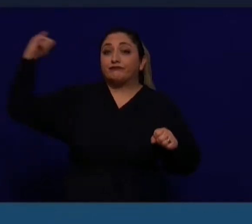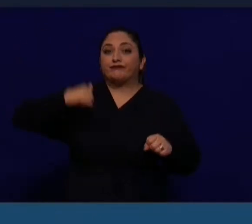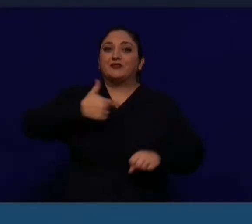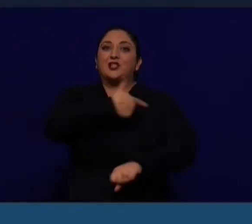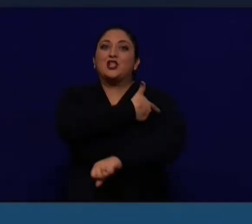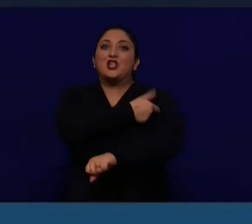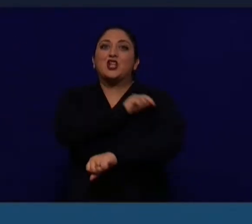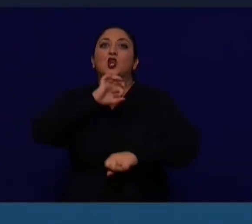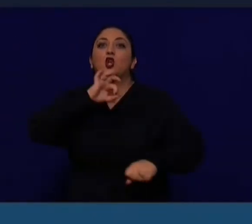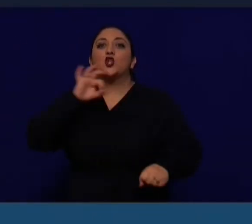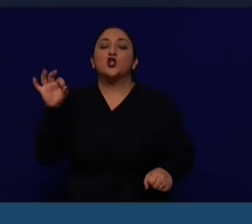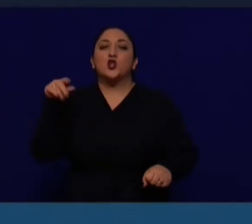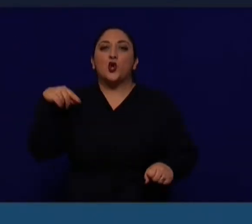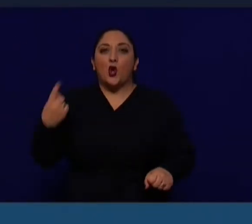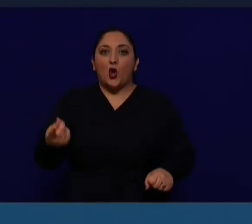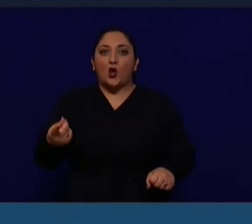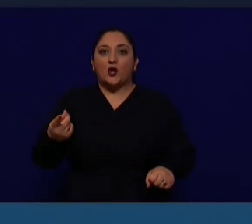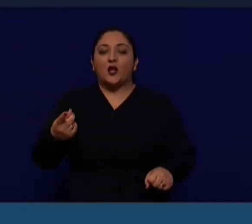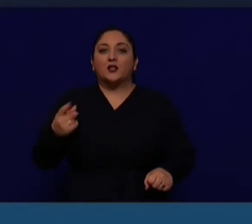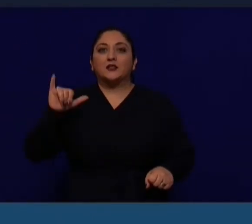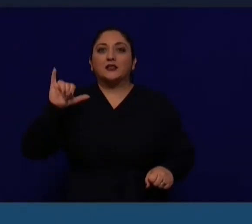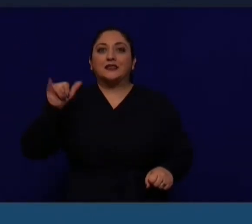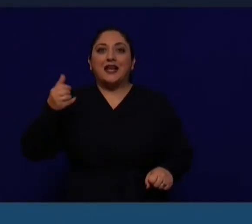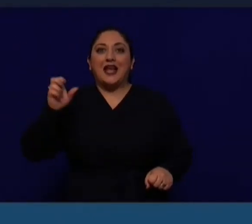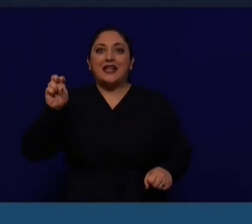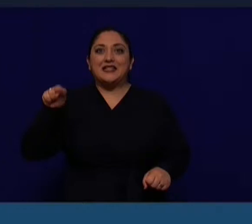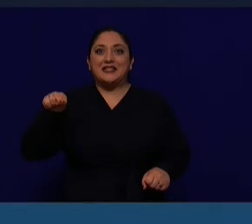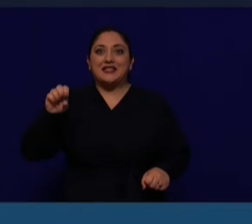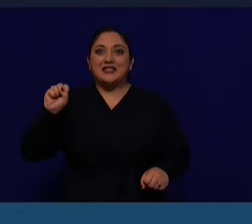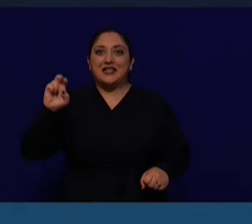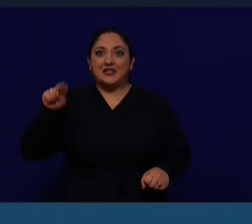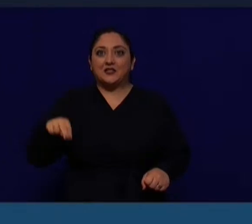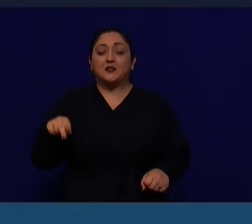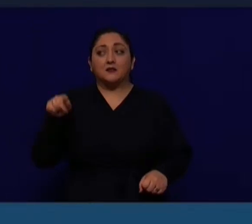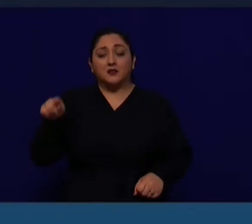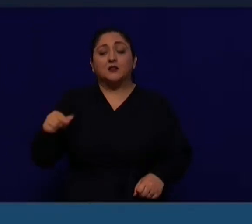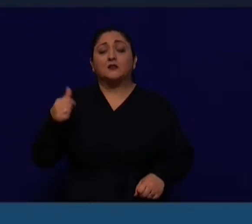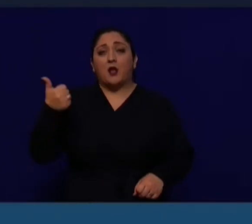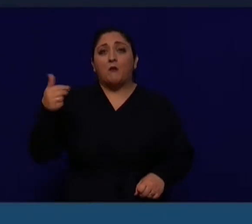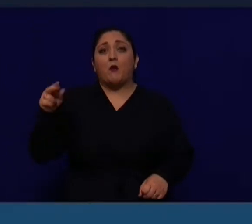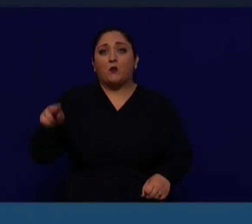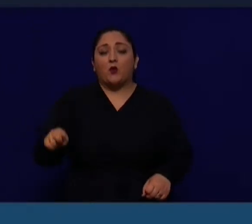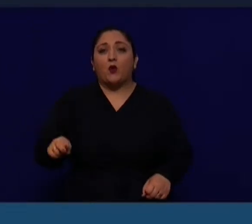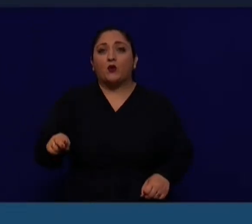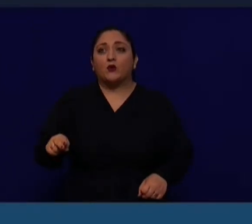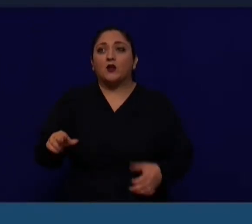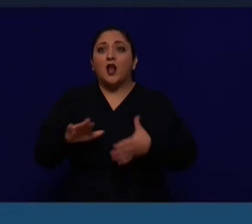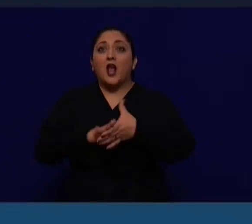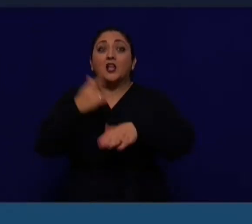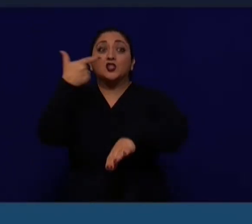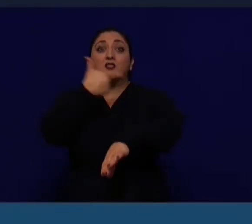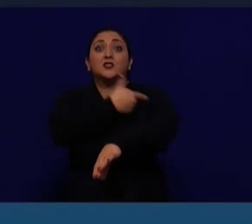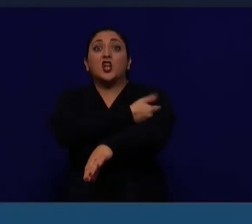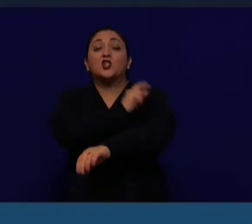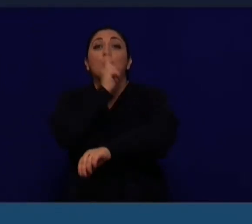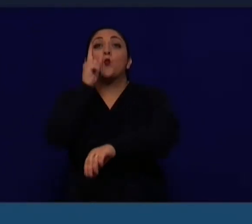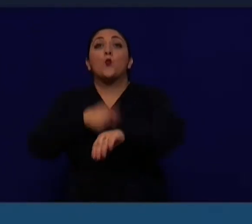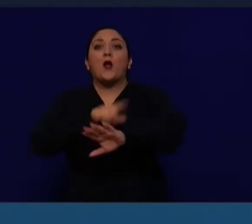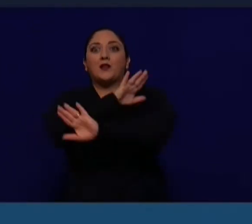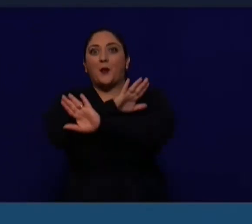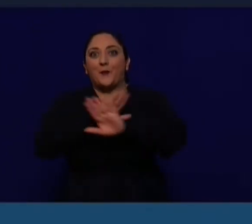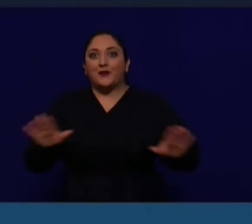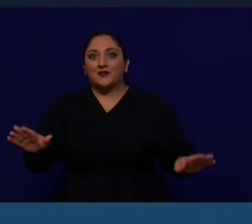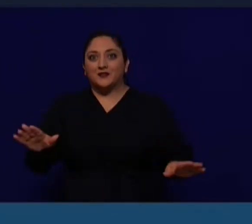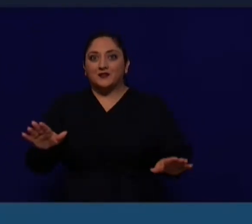fejn il-tilqima Janssen li hija wkoll għandha vantaġġ ieħor li inti tieħu doża waħda biss minn din, allura hemmhekk tkun tista'